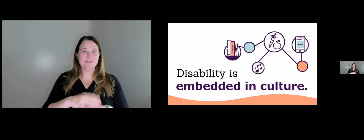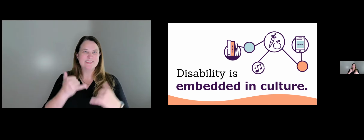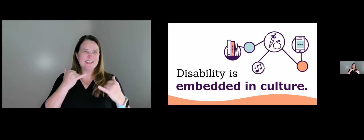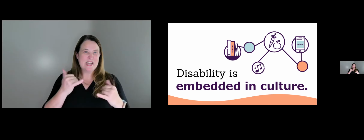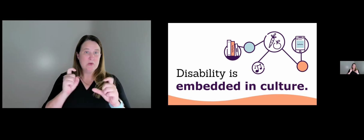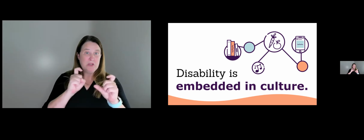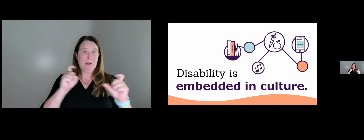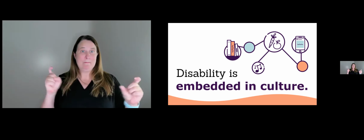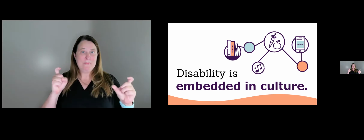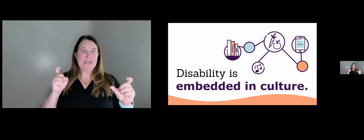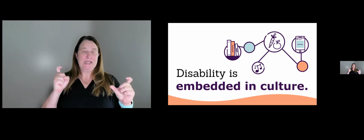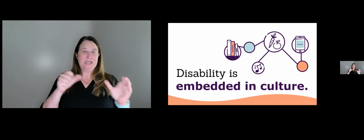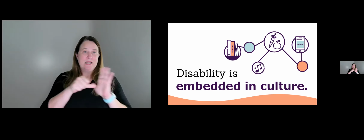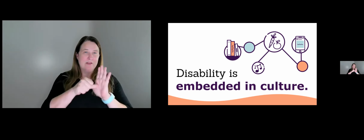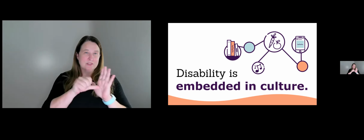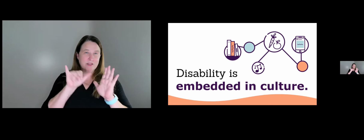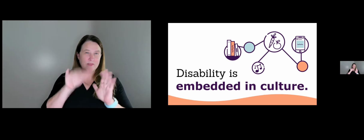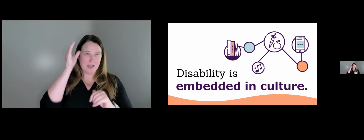culture,